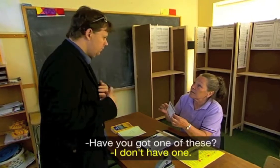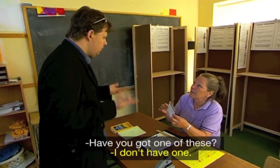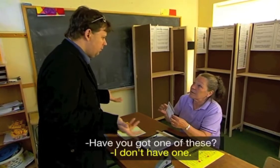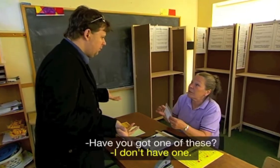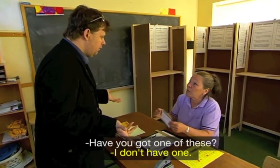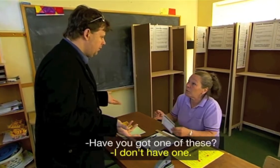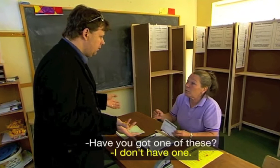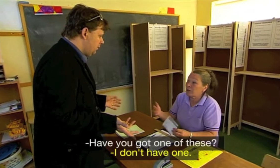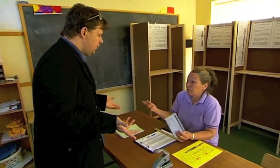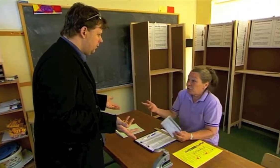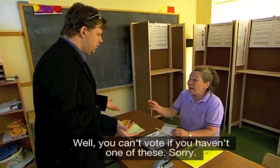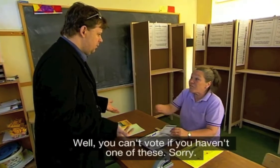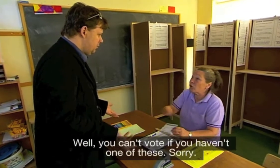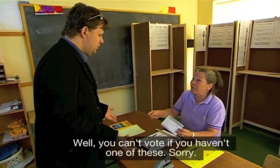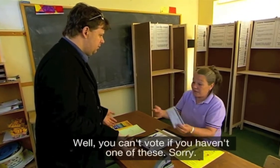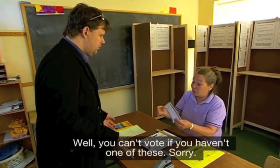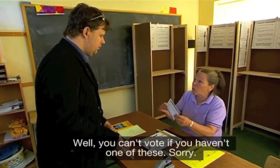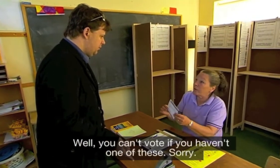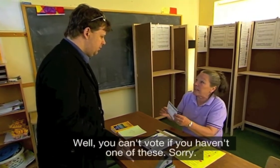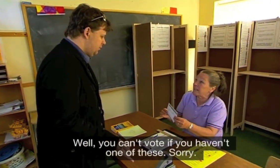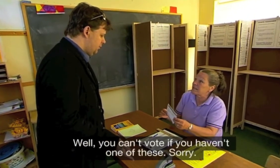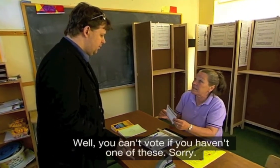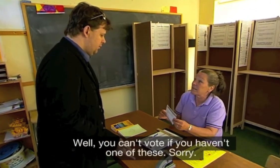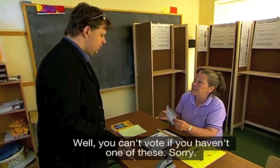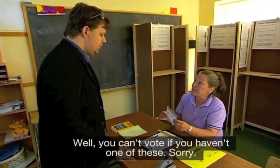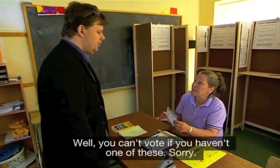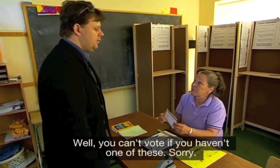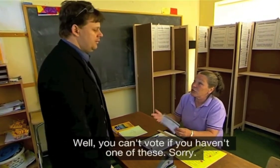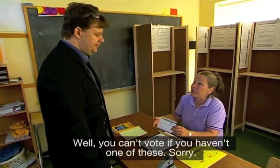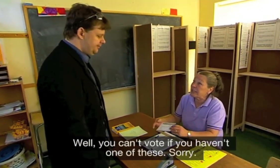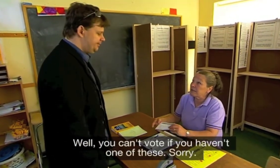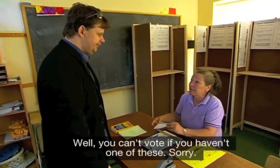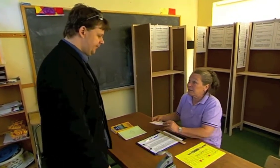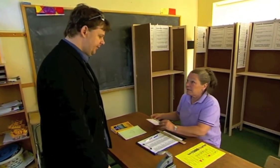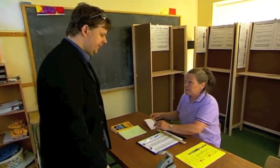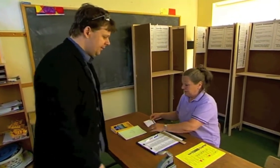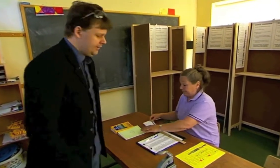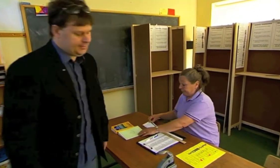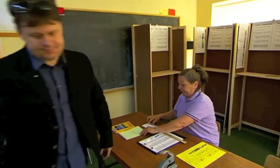Well, I No? don't have one. Well, you can't vote if you haven't got one of these. Sorry. Oh.